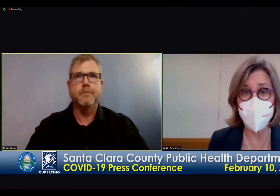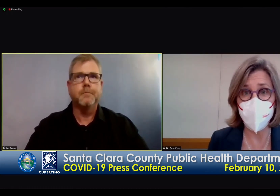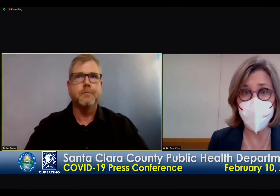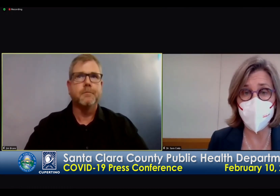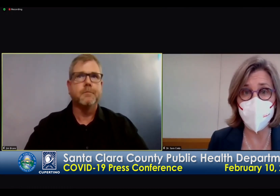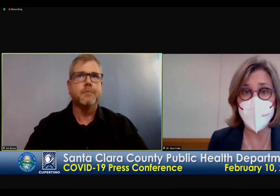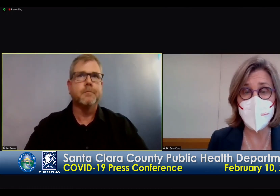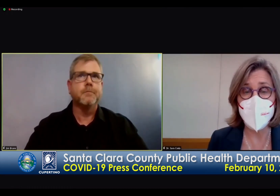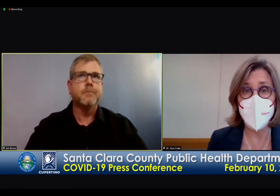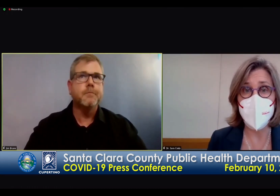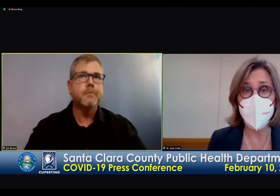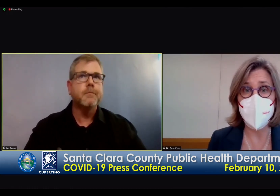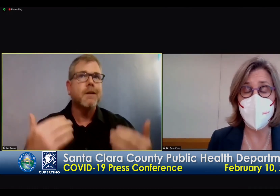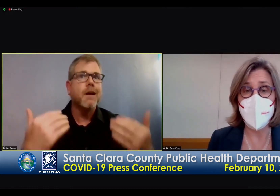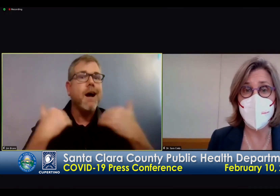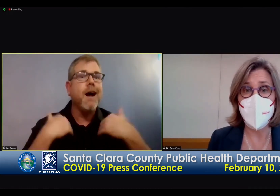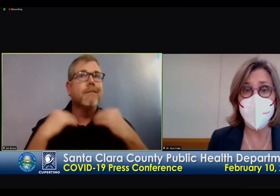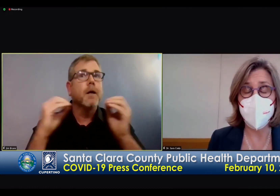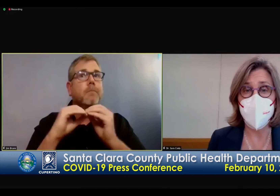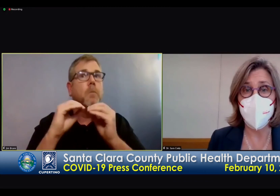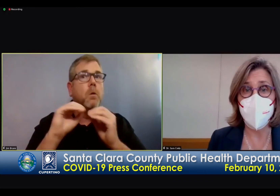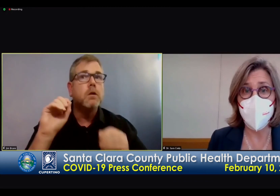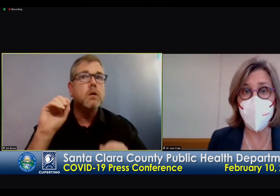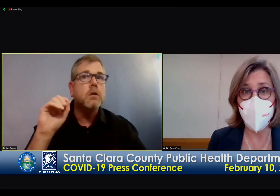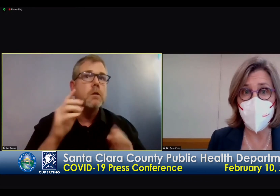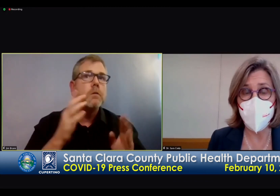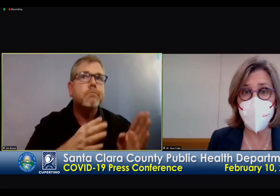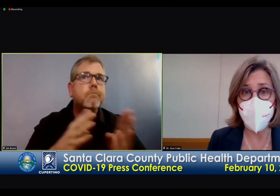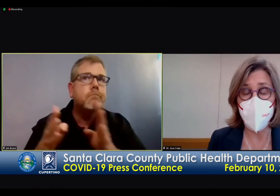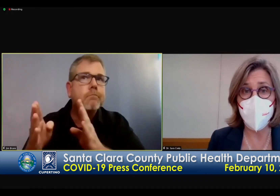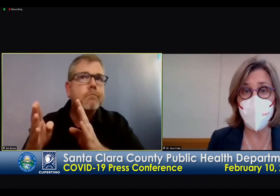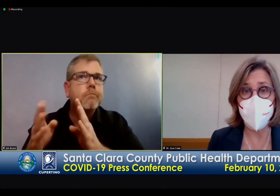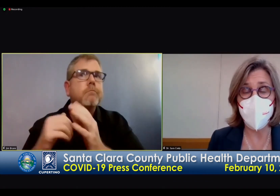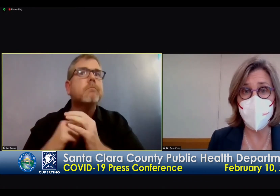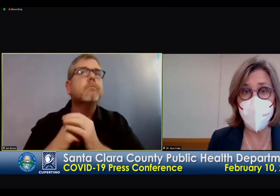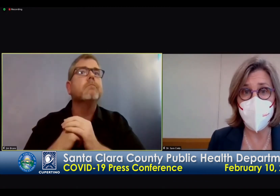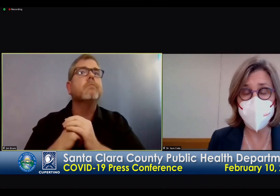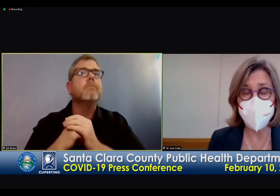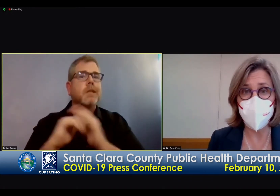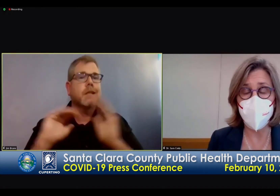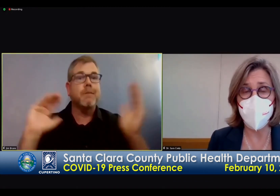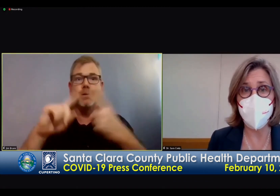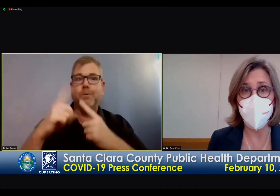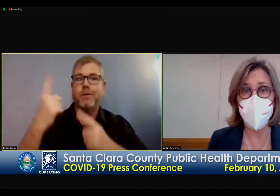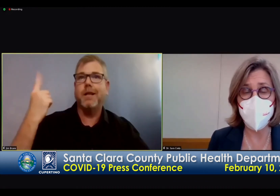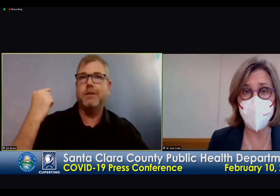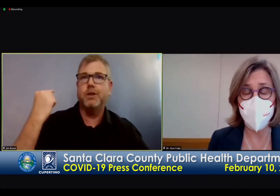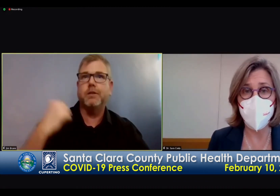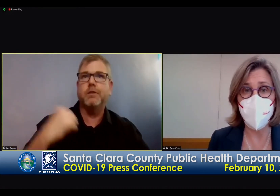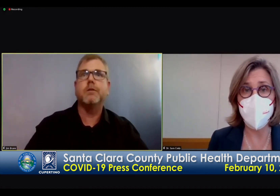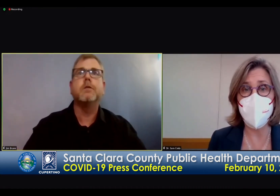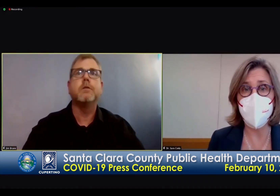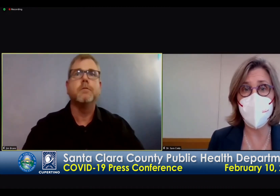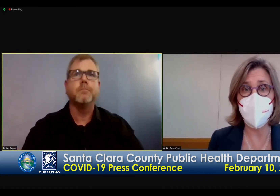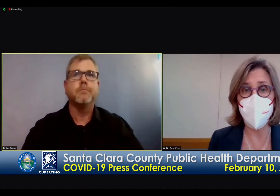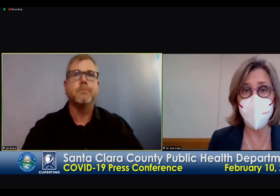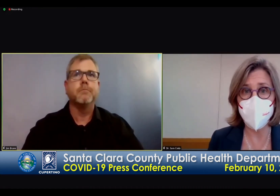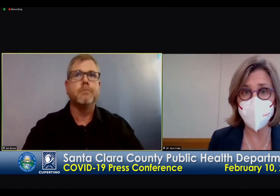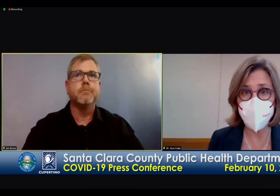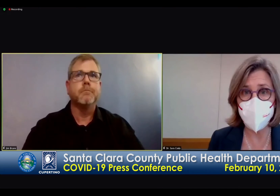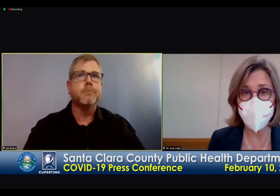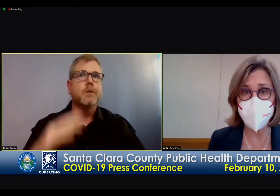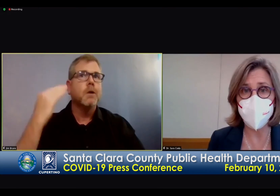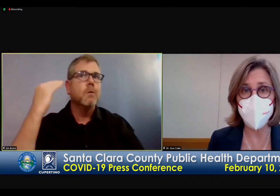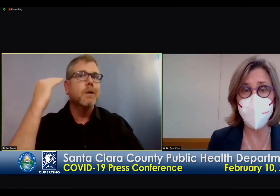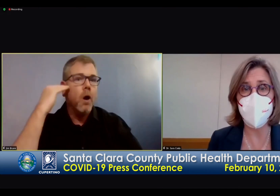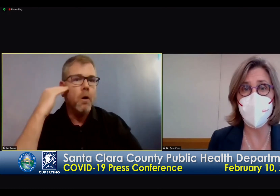a year ago. And so we know more about what kind of masks work and why they work. We know how important